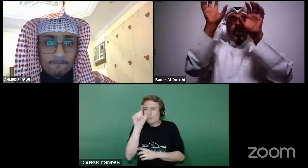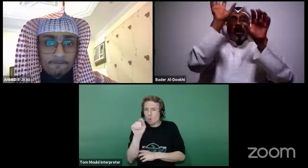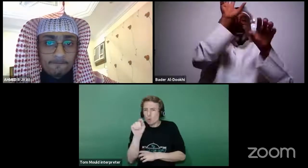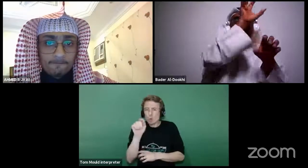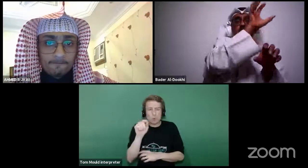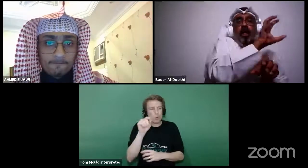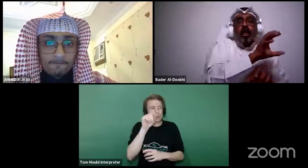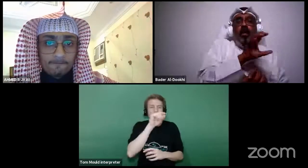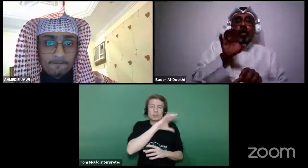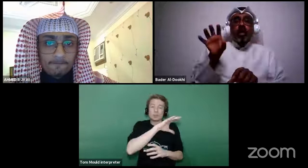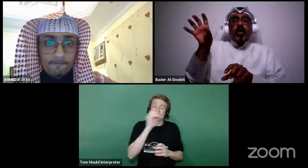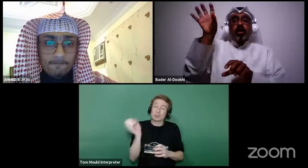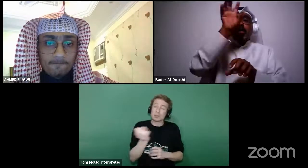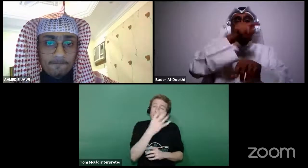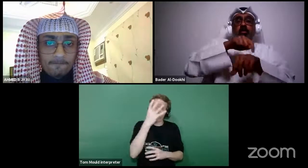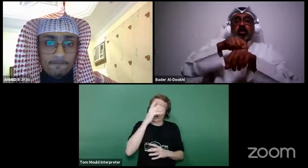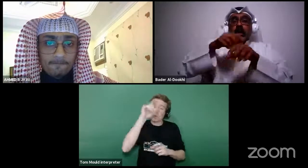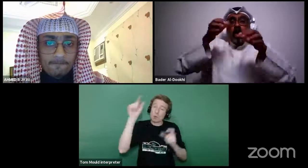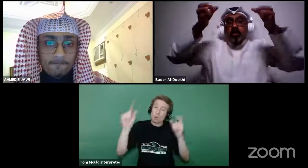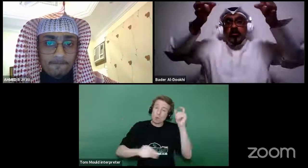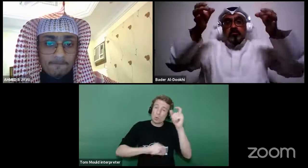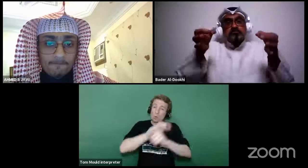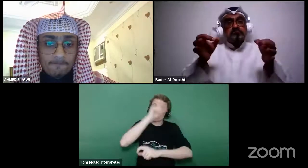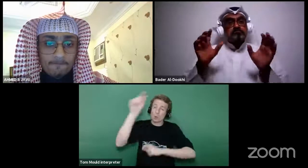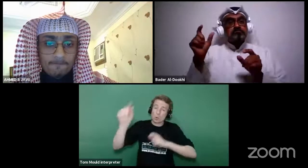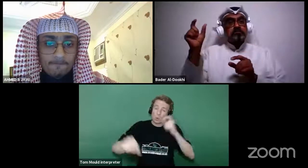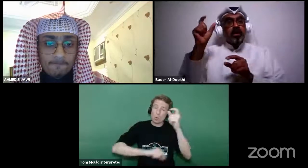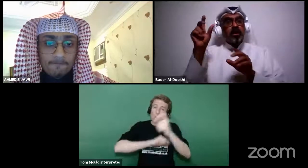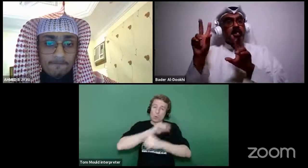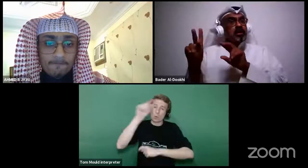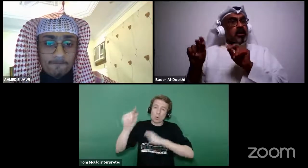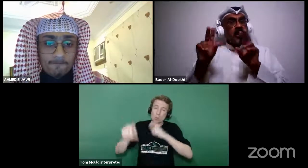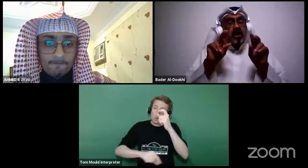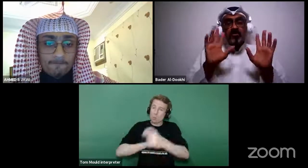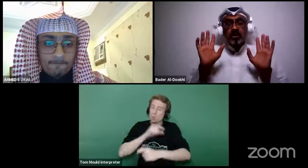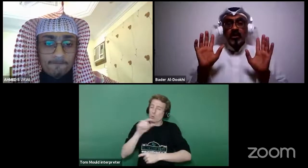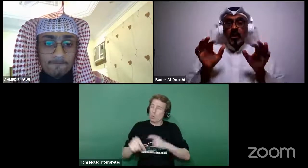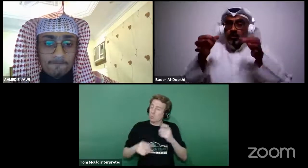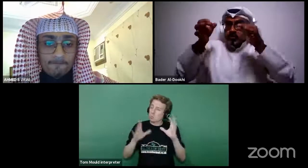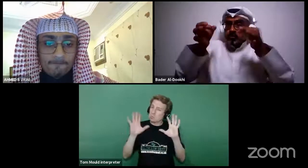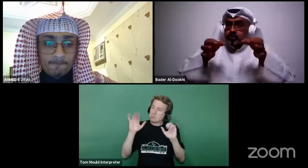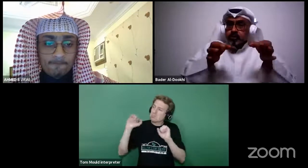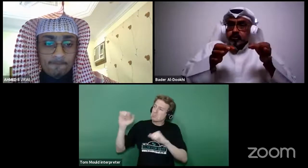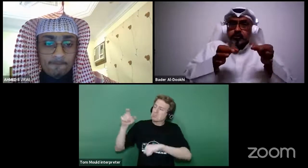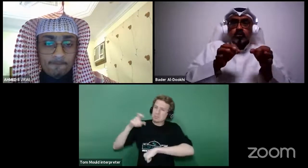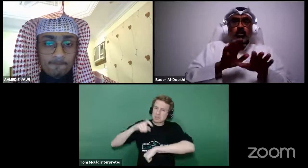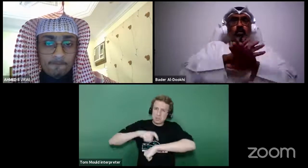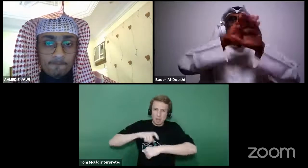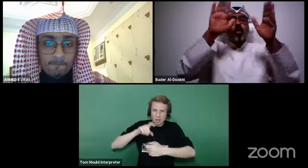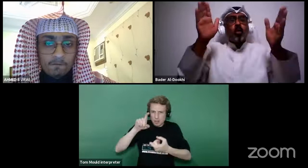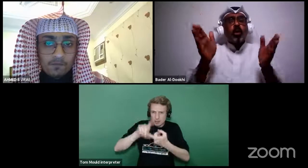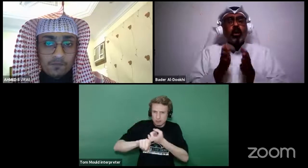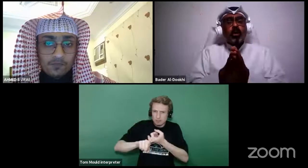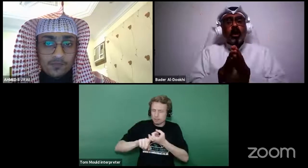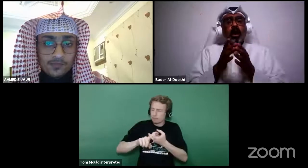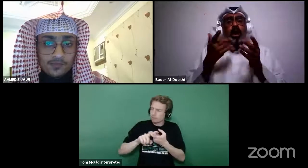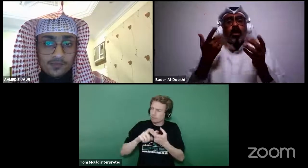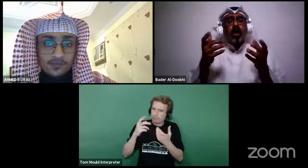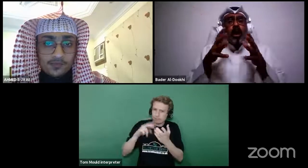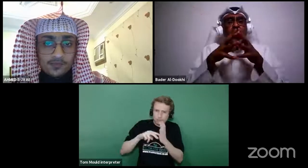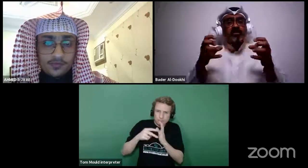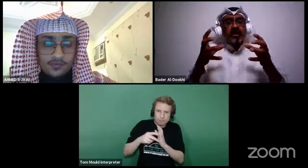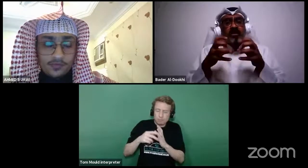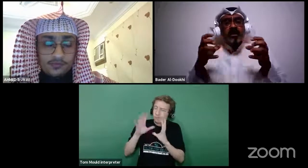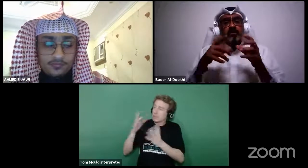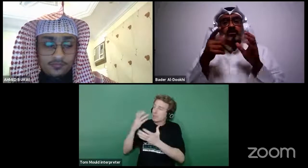course for a term appointed. He manages and regulates all affairs. He explains the verses, evidences,